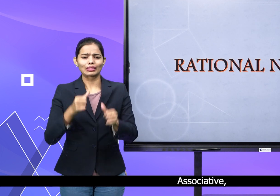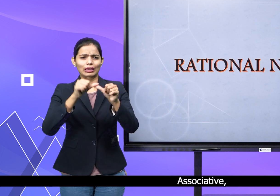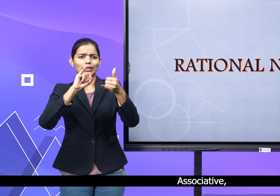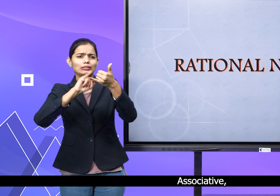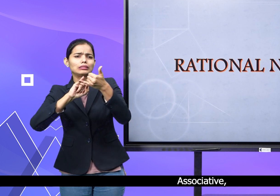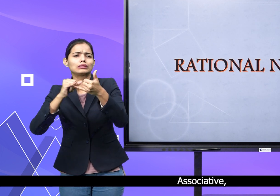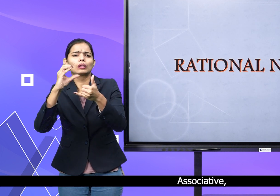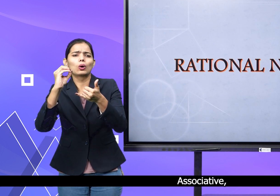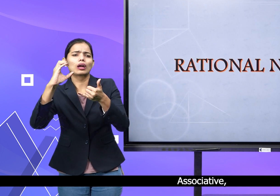associative,